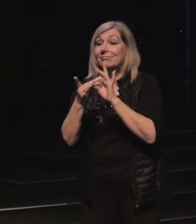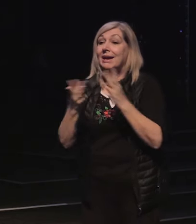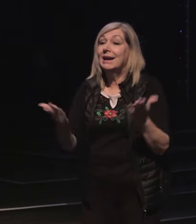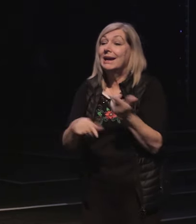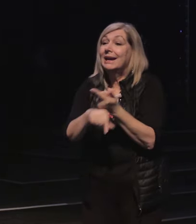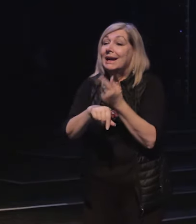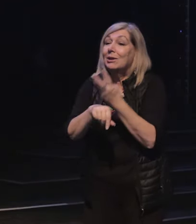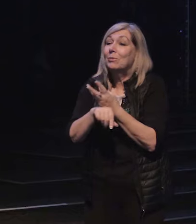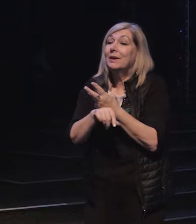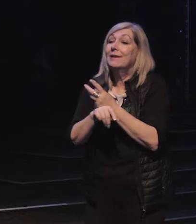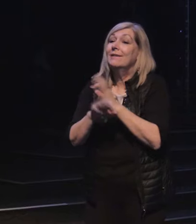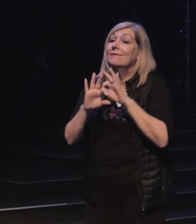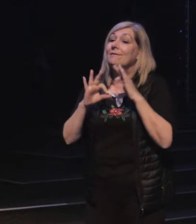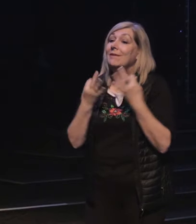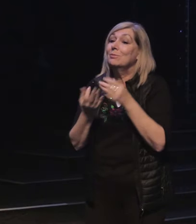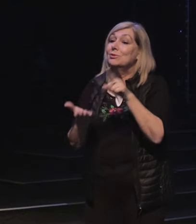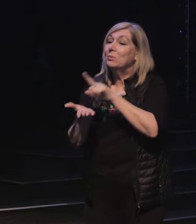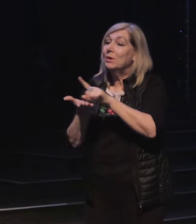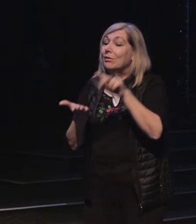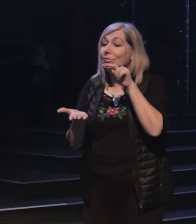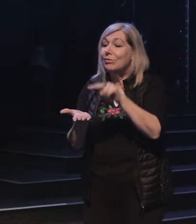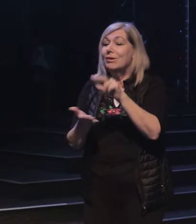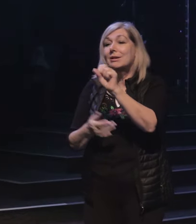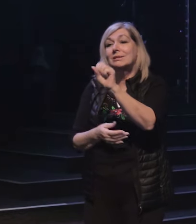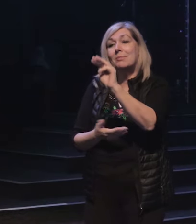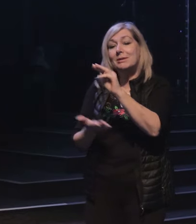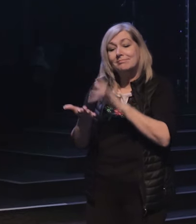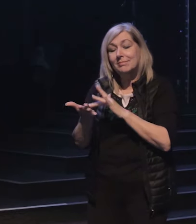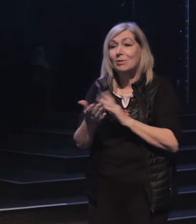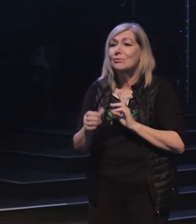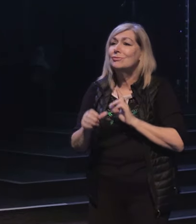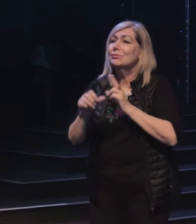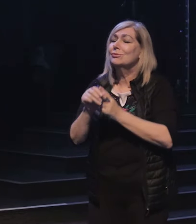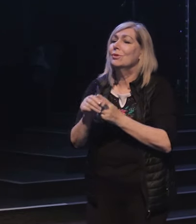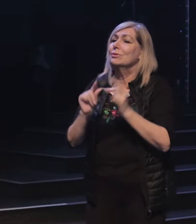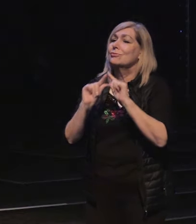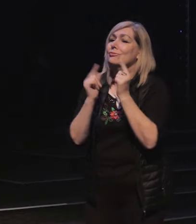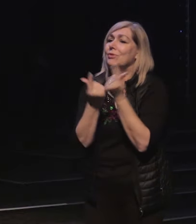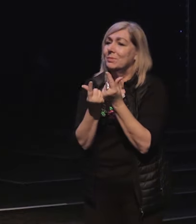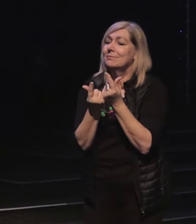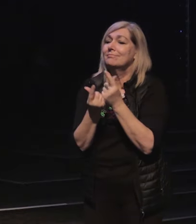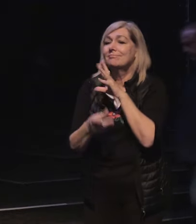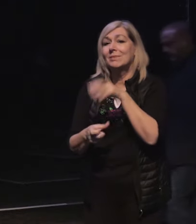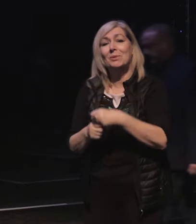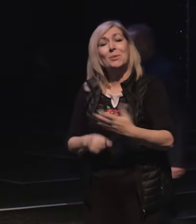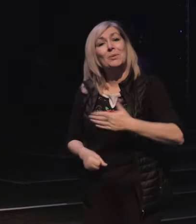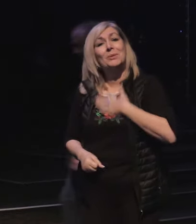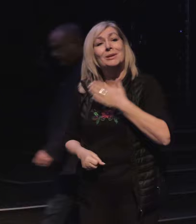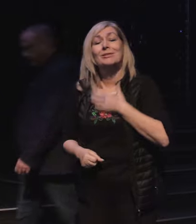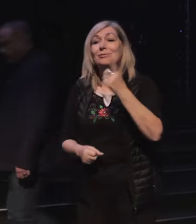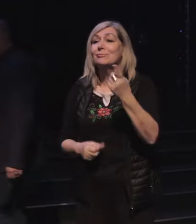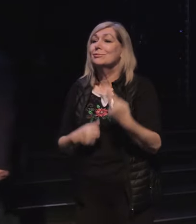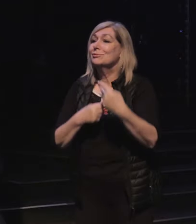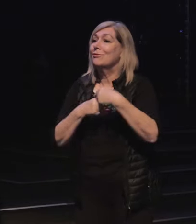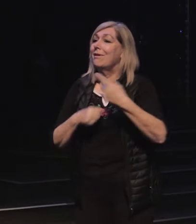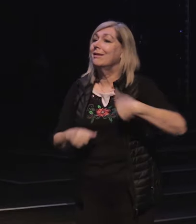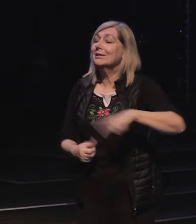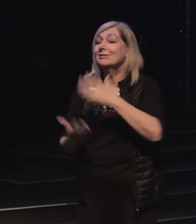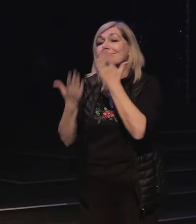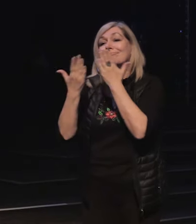throughout the week, follow us on social media and join our campus Facebook group. We're so glad you joined us. Thanks for being here